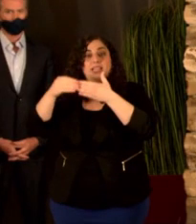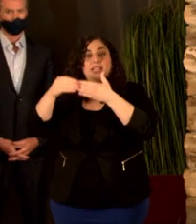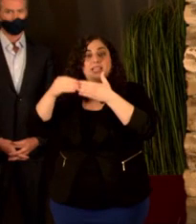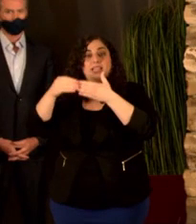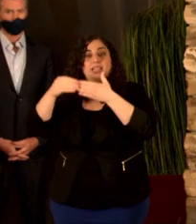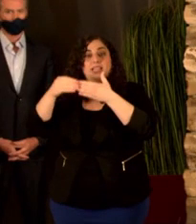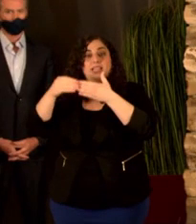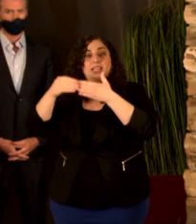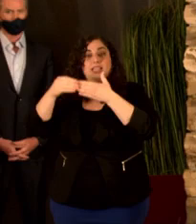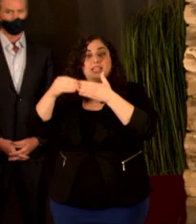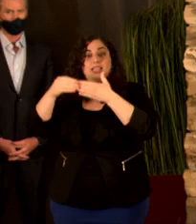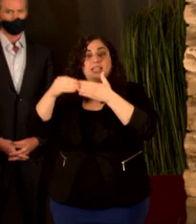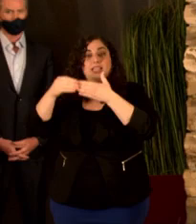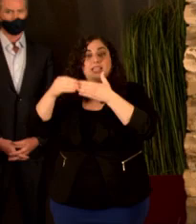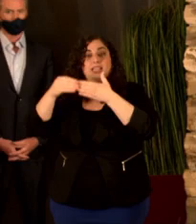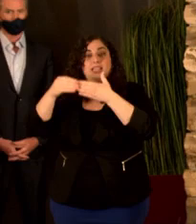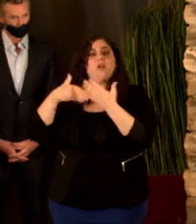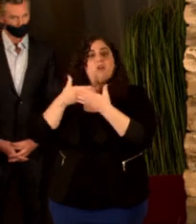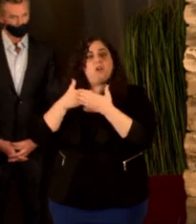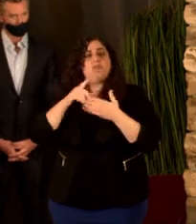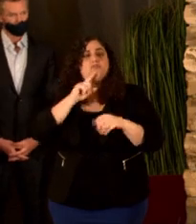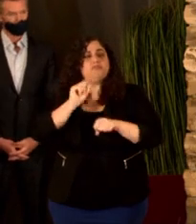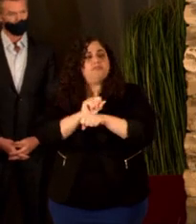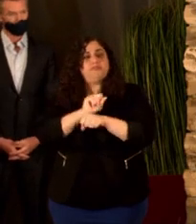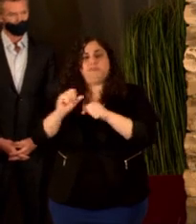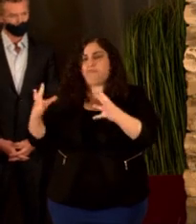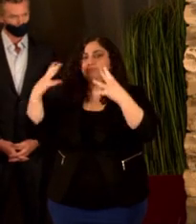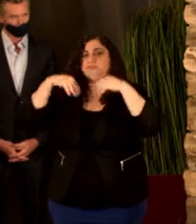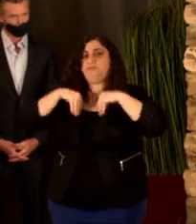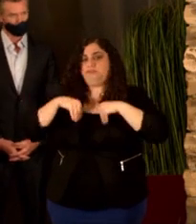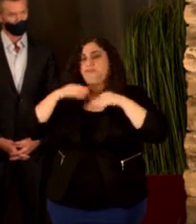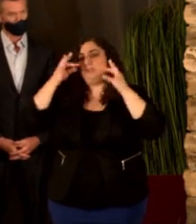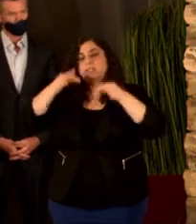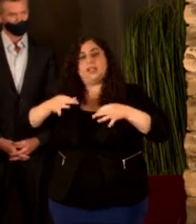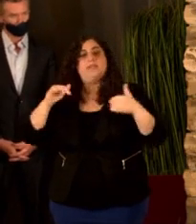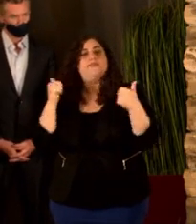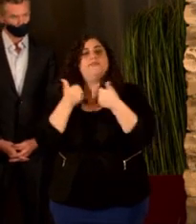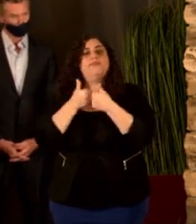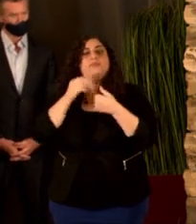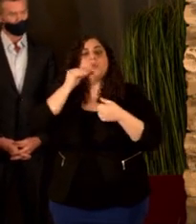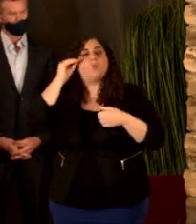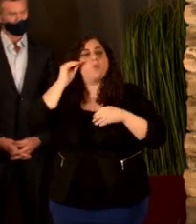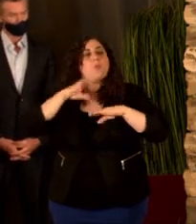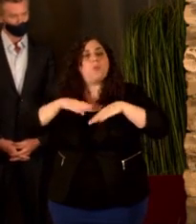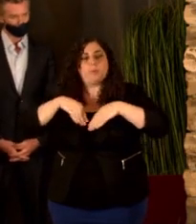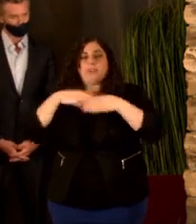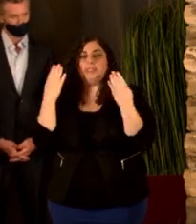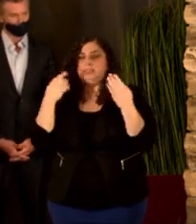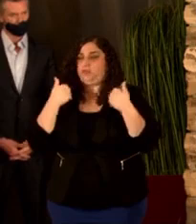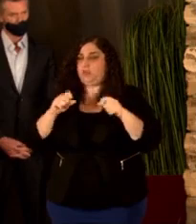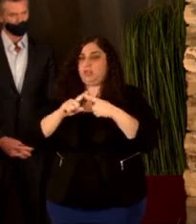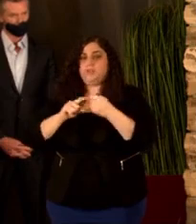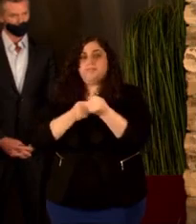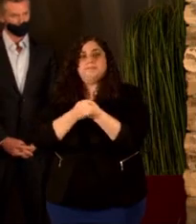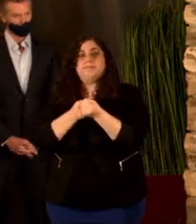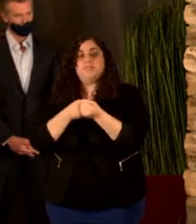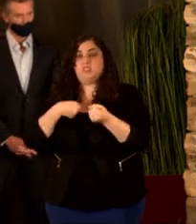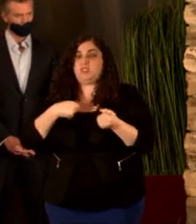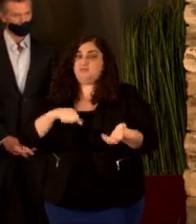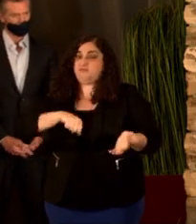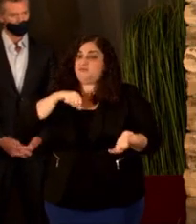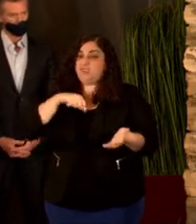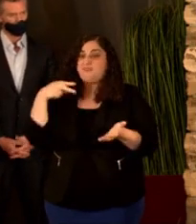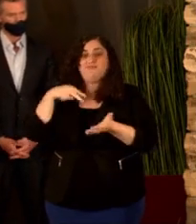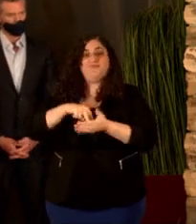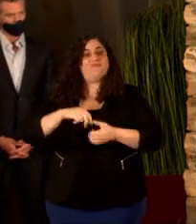echoed our call to take homelessness on head-on. Today, I'm proud to stand here in San Diego alongside Chairman